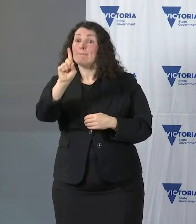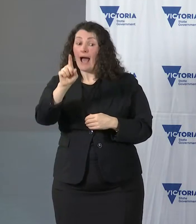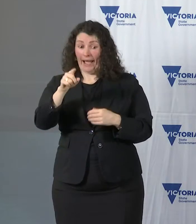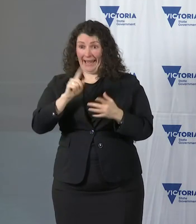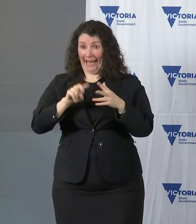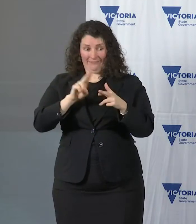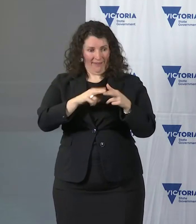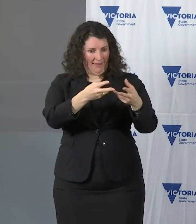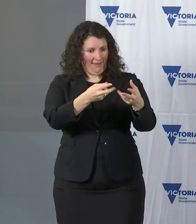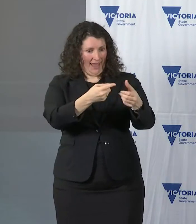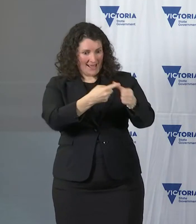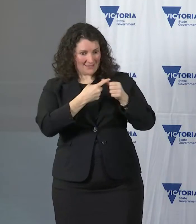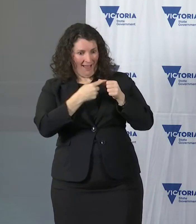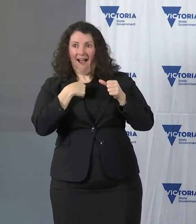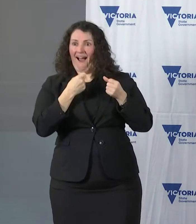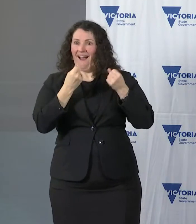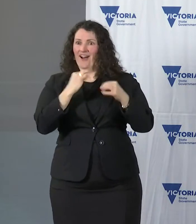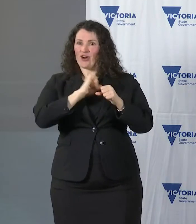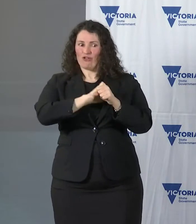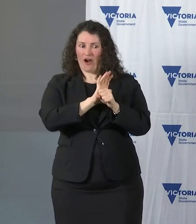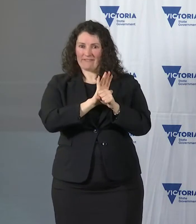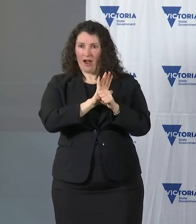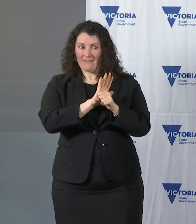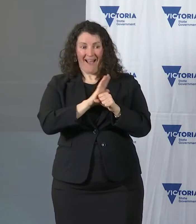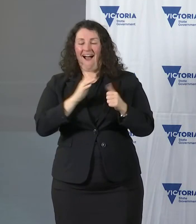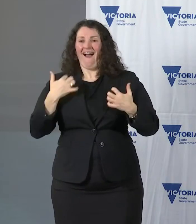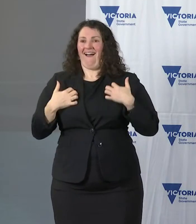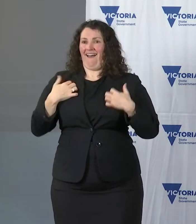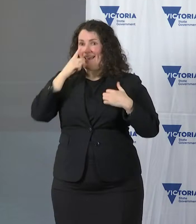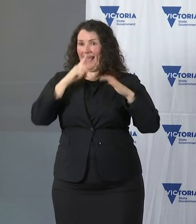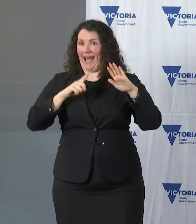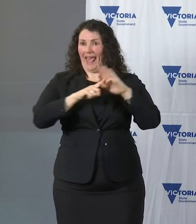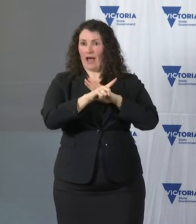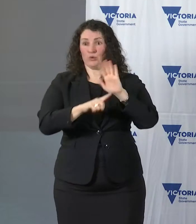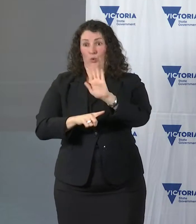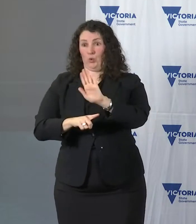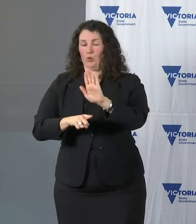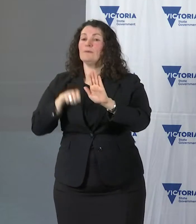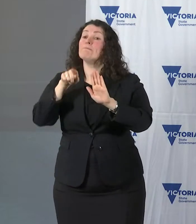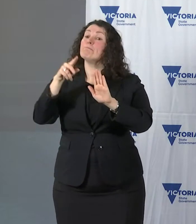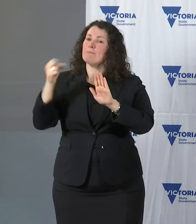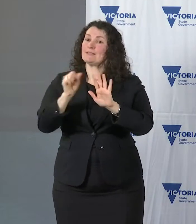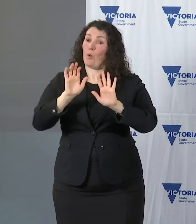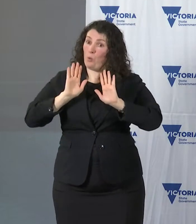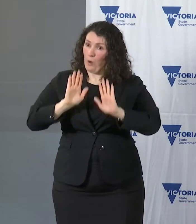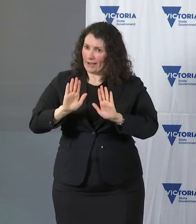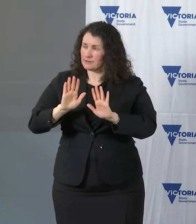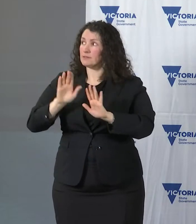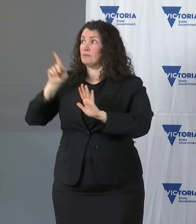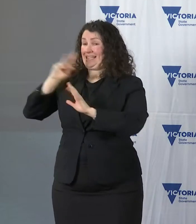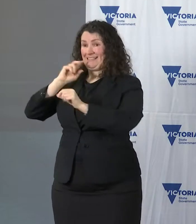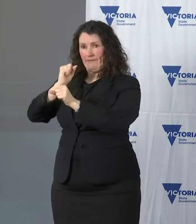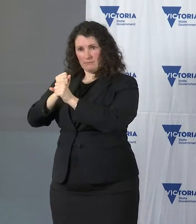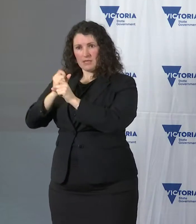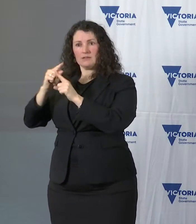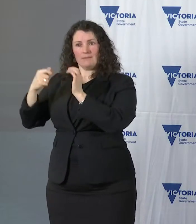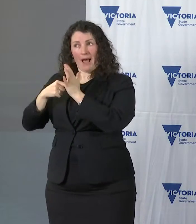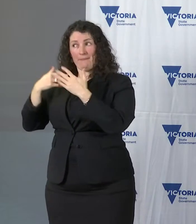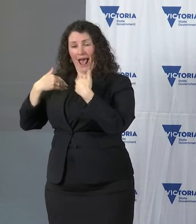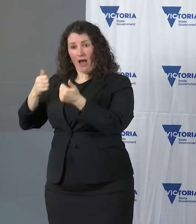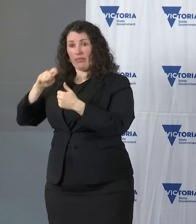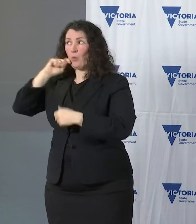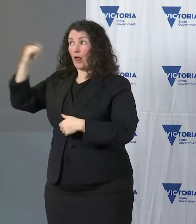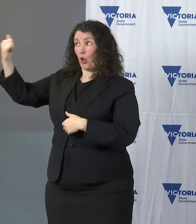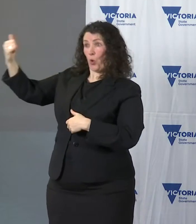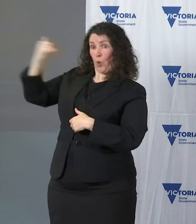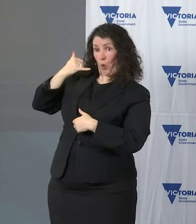cases through the numbers we've had in the last couple of days where we have found new cases through that day 13 test. If you don't want to get tested, you don't